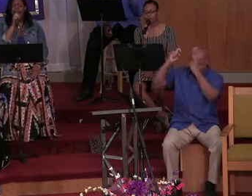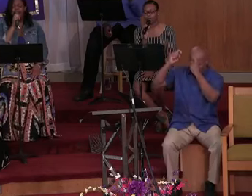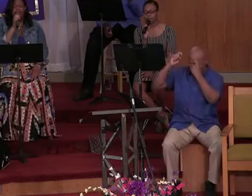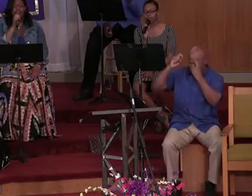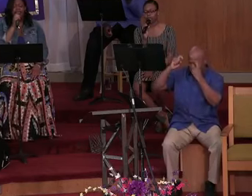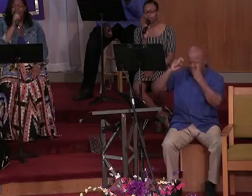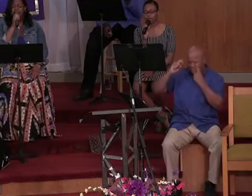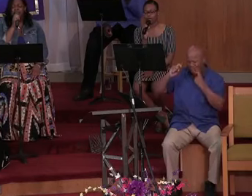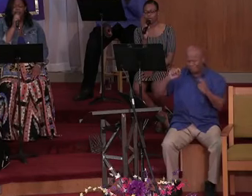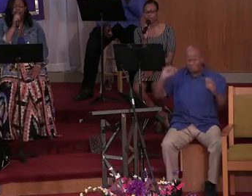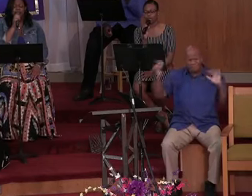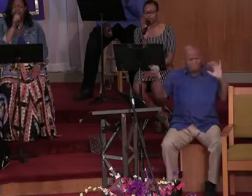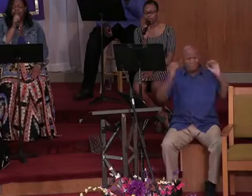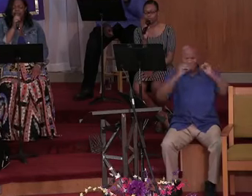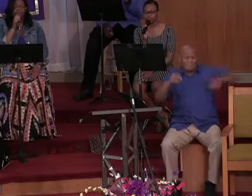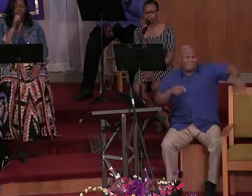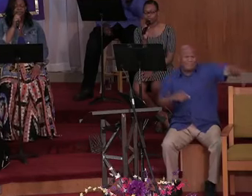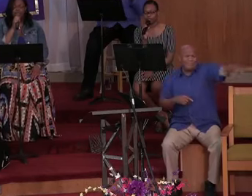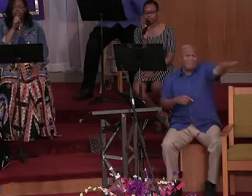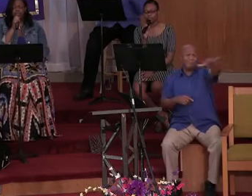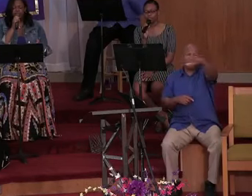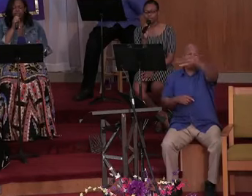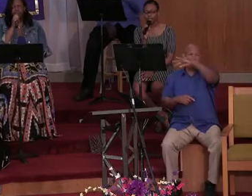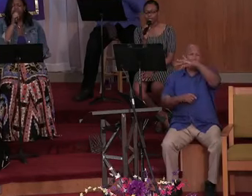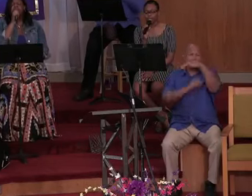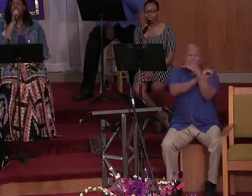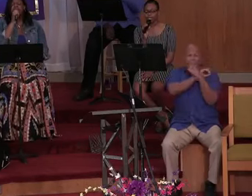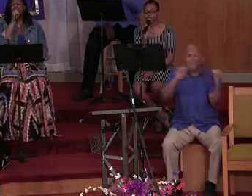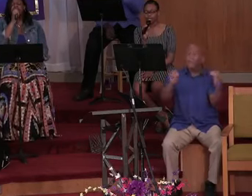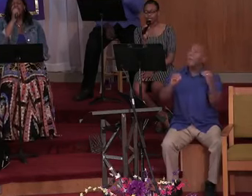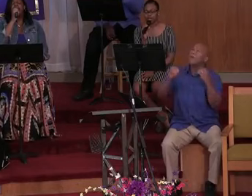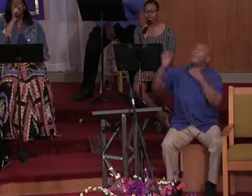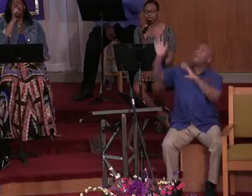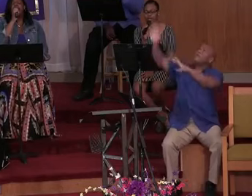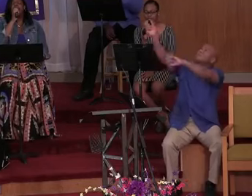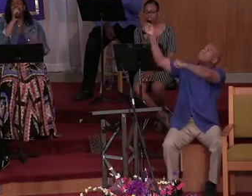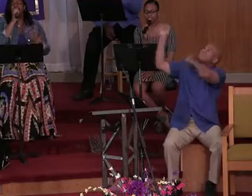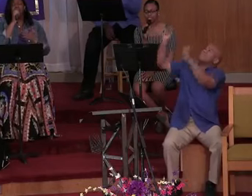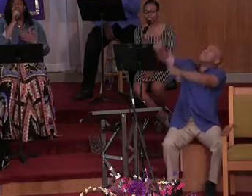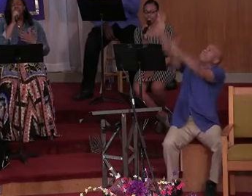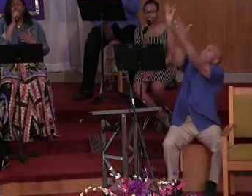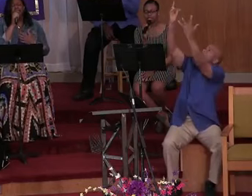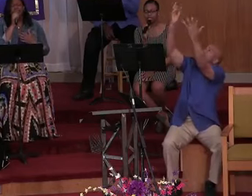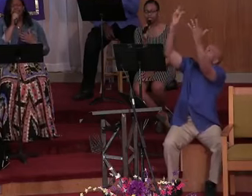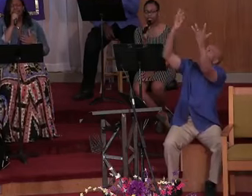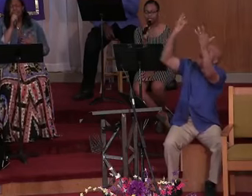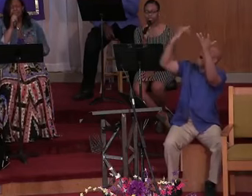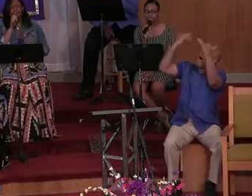other, it reaches to